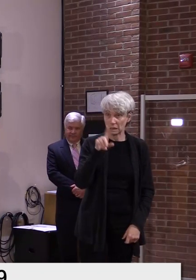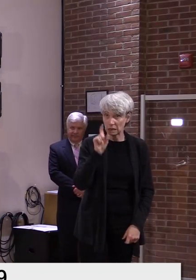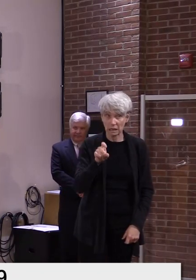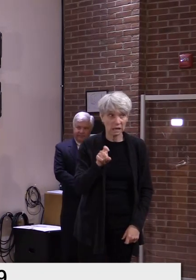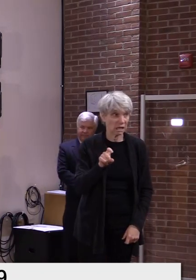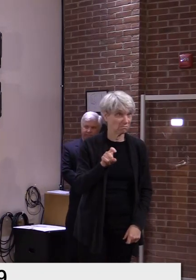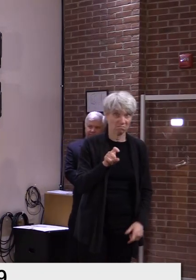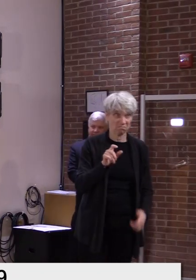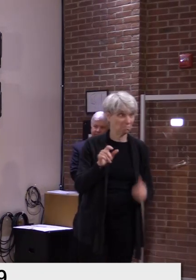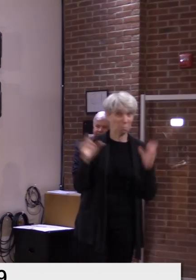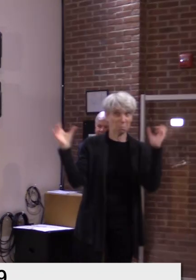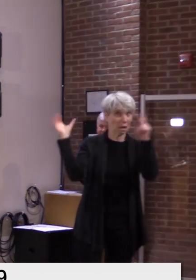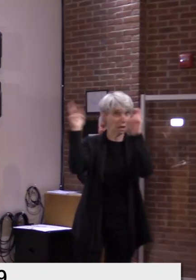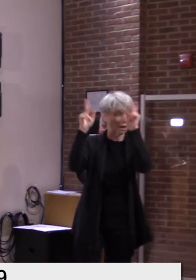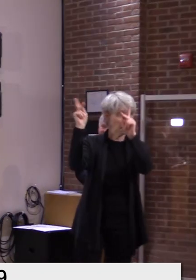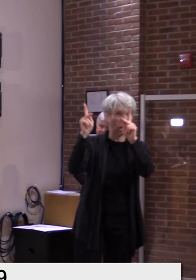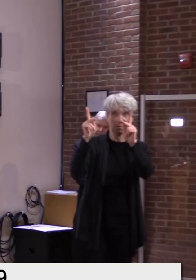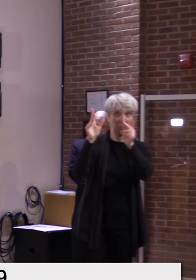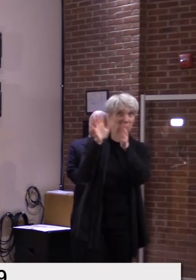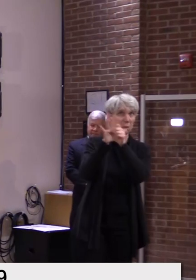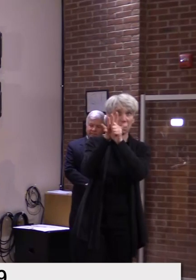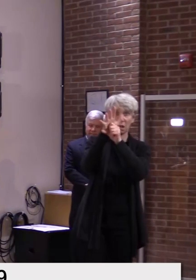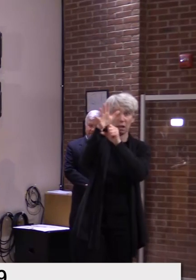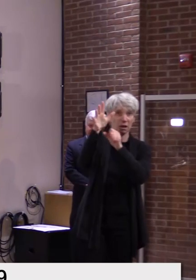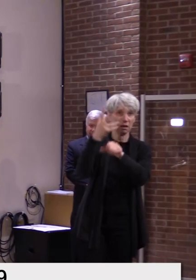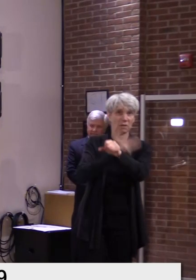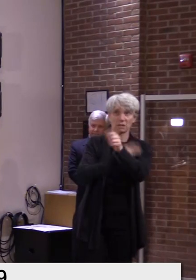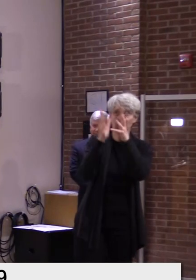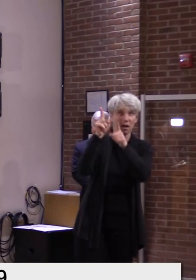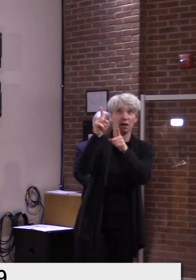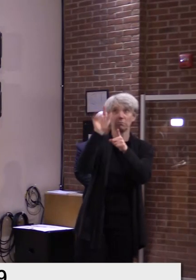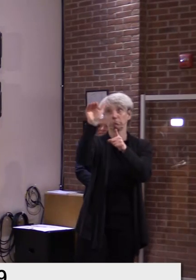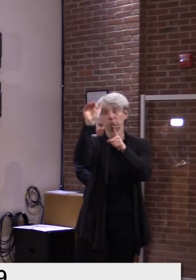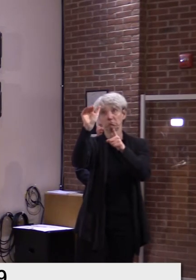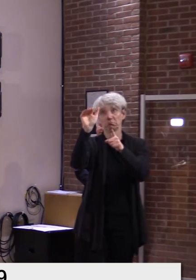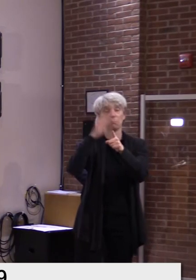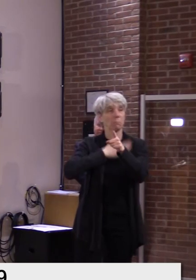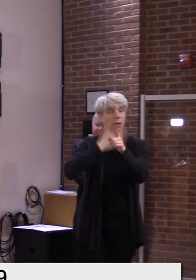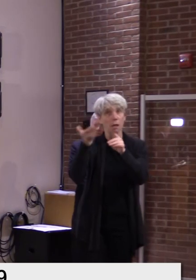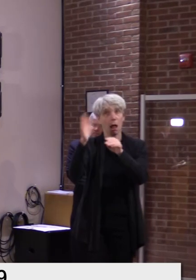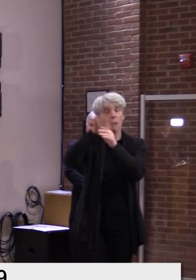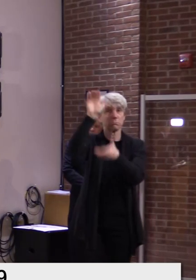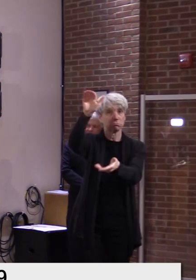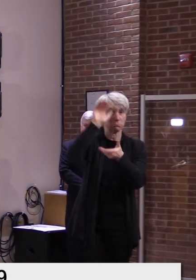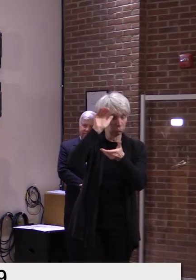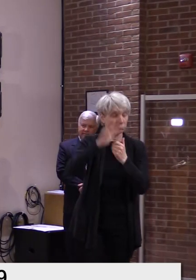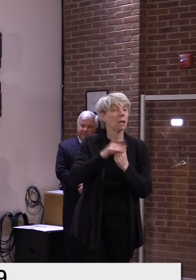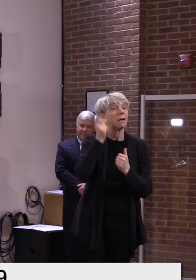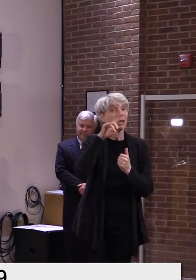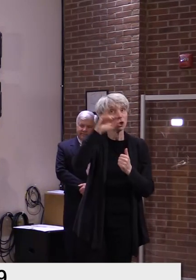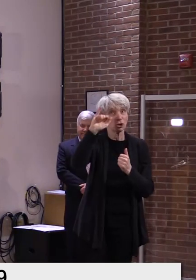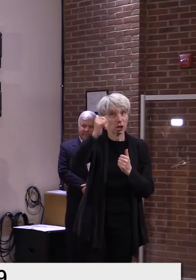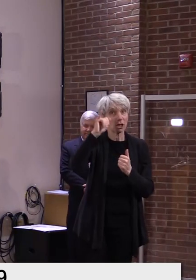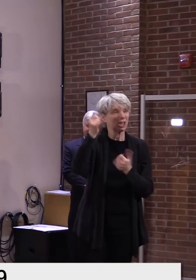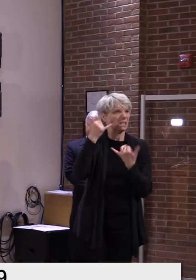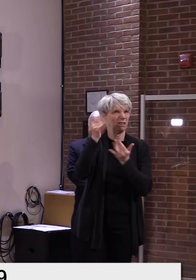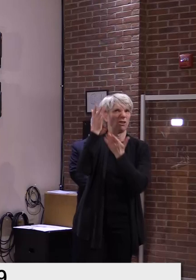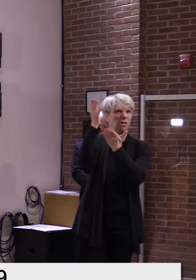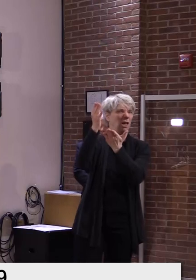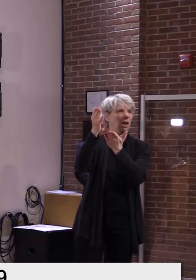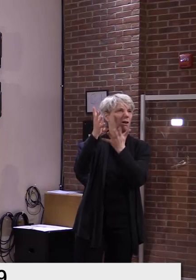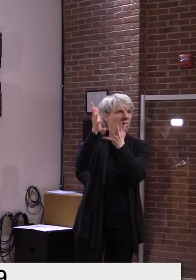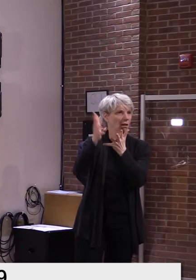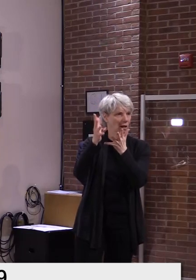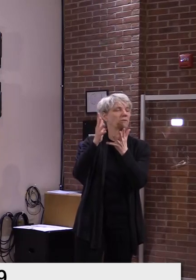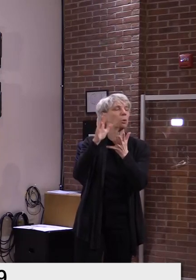especially with J&J, which they said there is some in the federal system. Next,